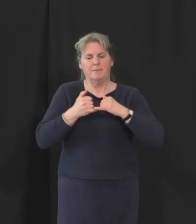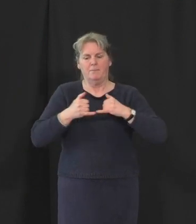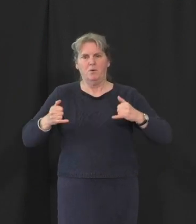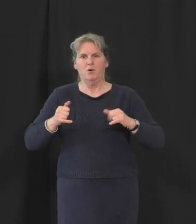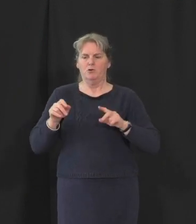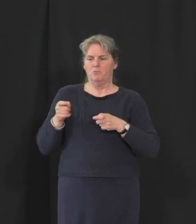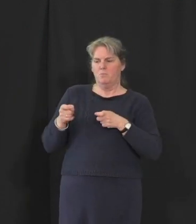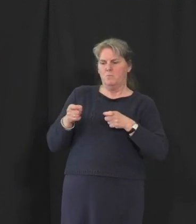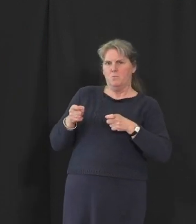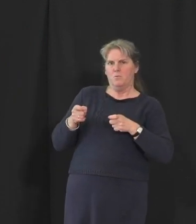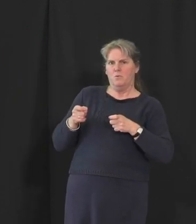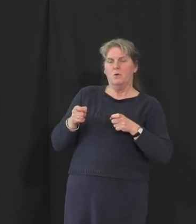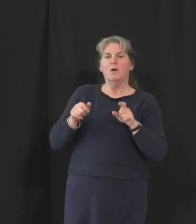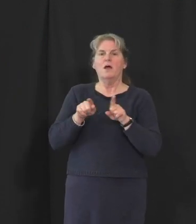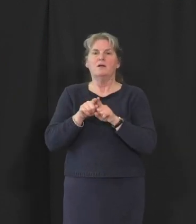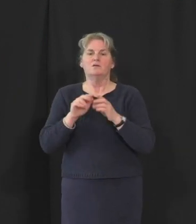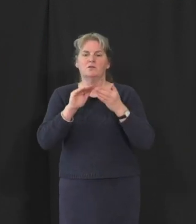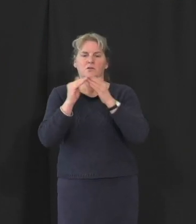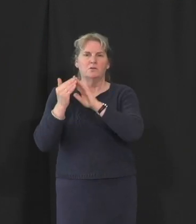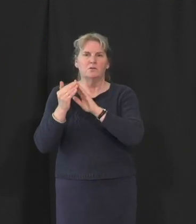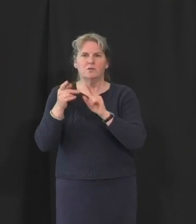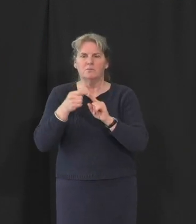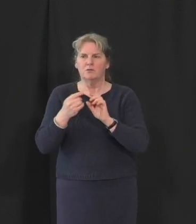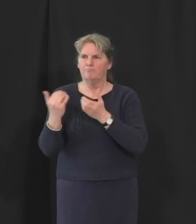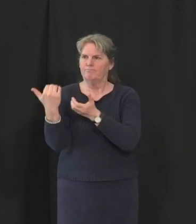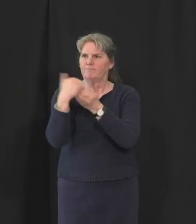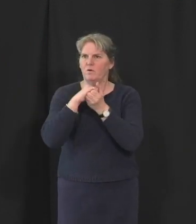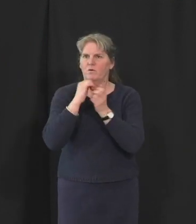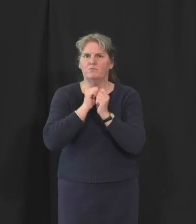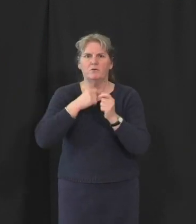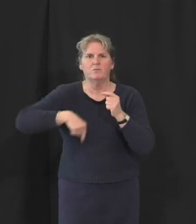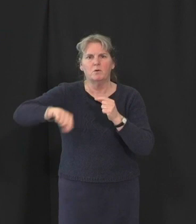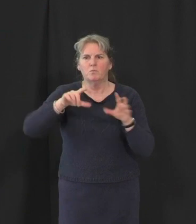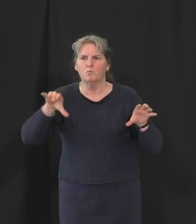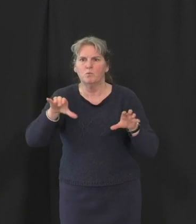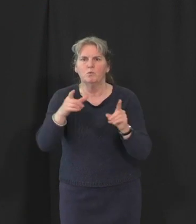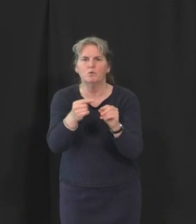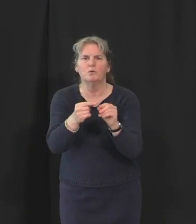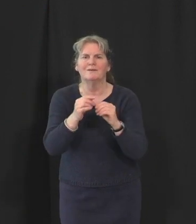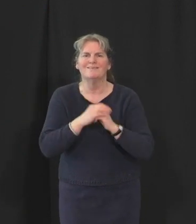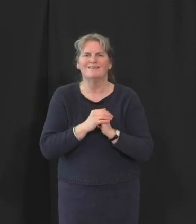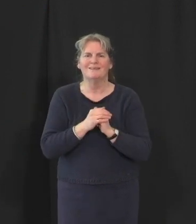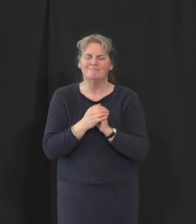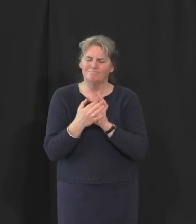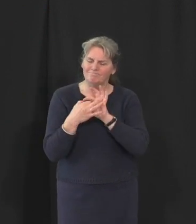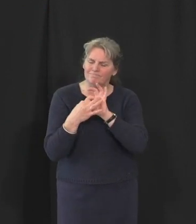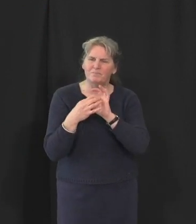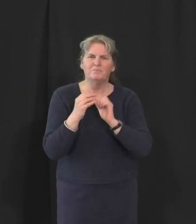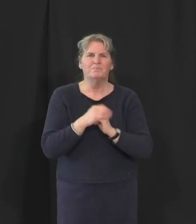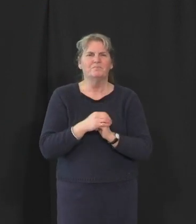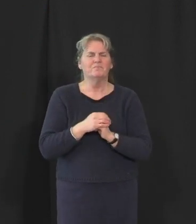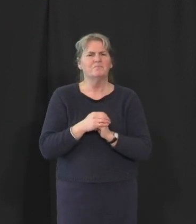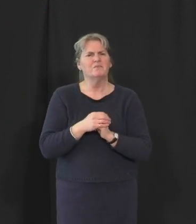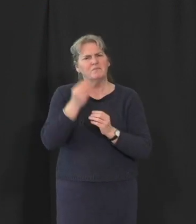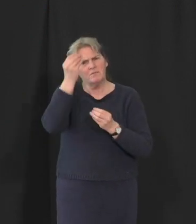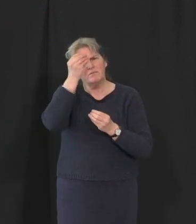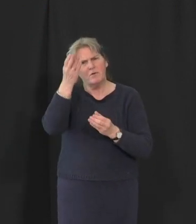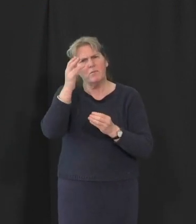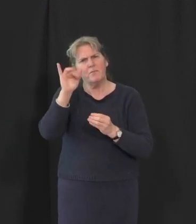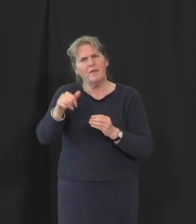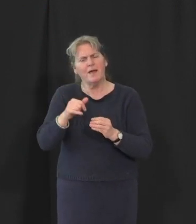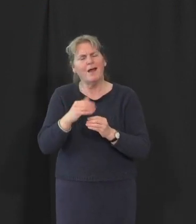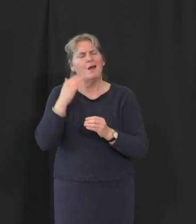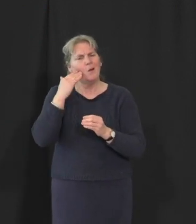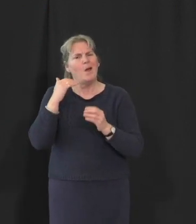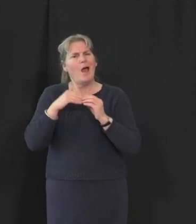and finally, that communities are fully engaged. This is a theme I'm only introducing at the moment. We still have